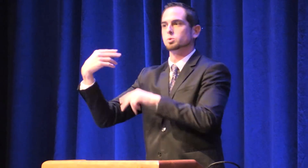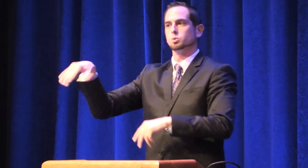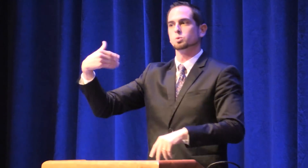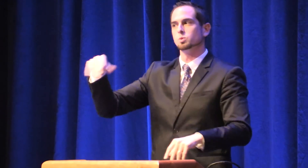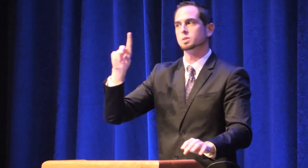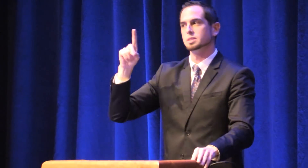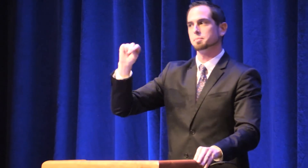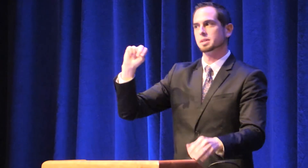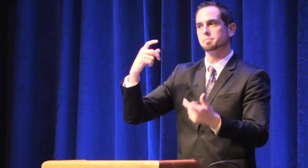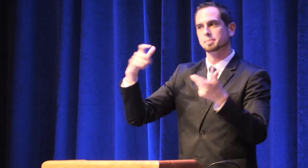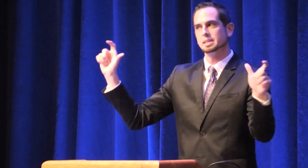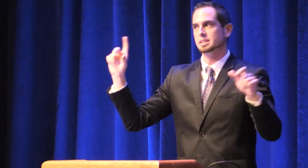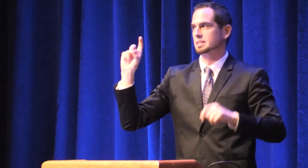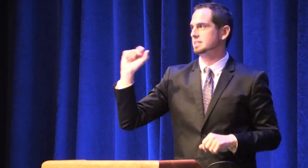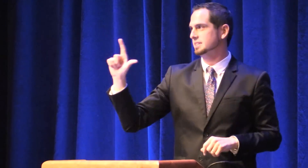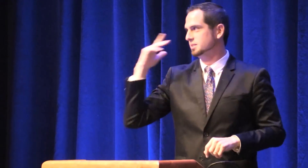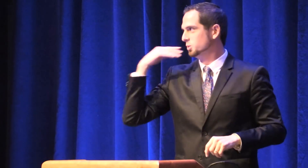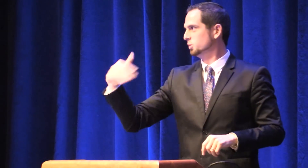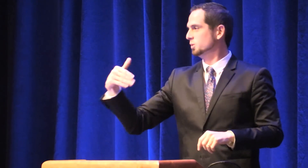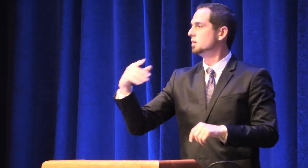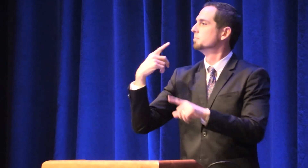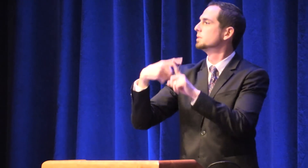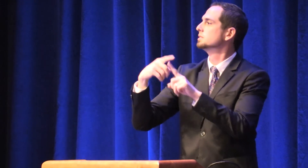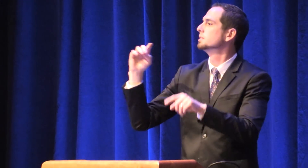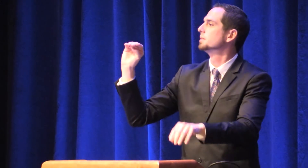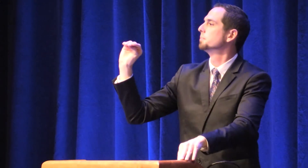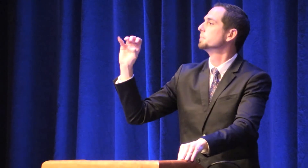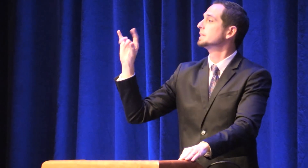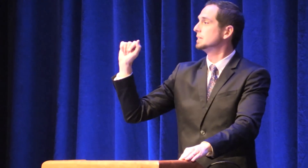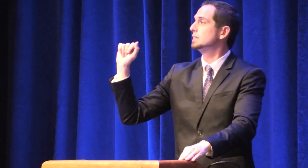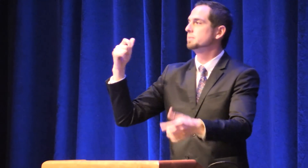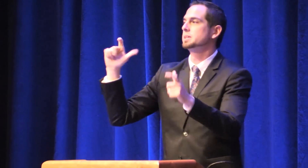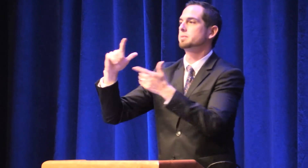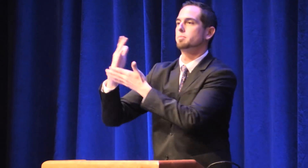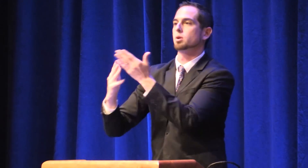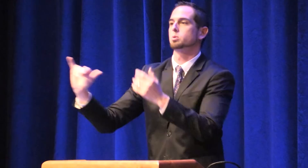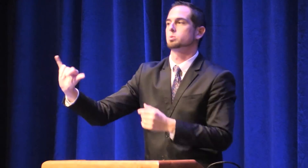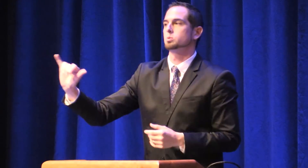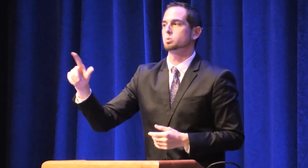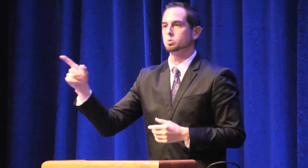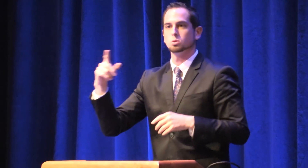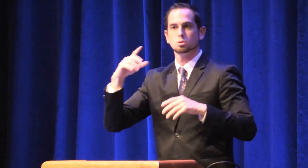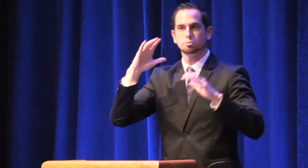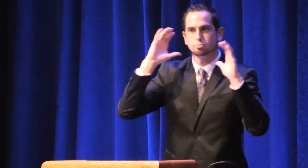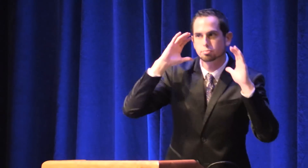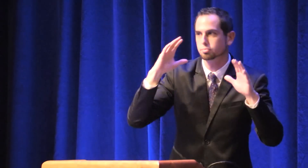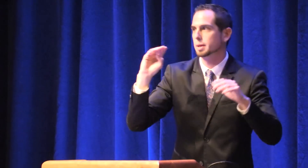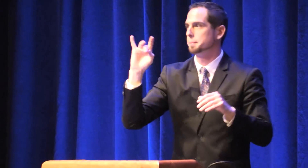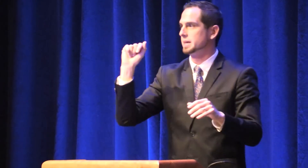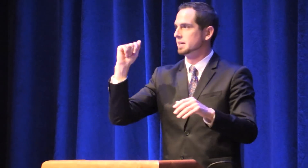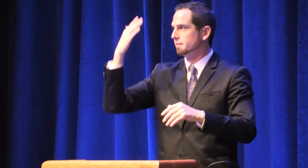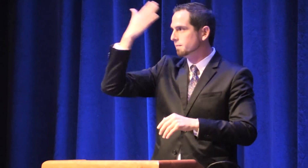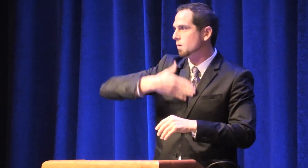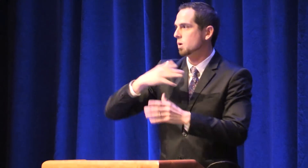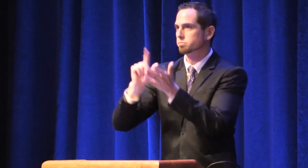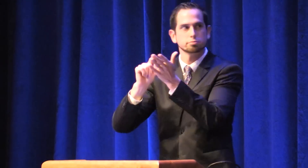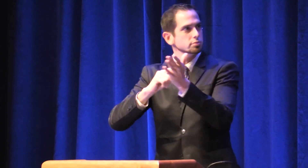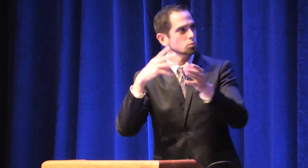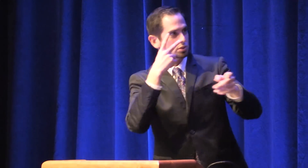different types of panels hosted at Gallaudet, sharing the history of DPN. And the media played a pivotal role in